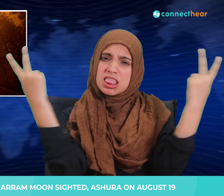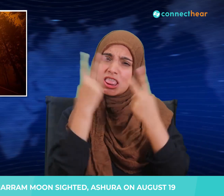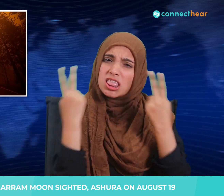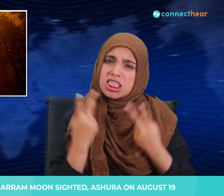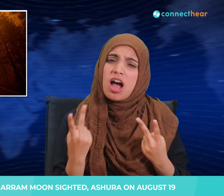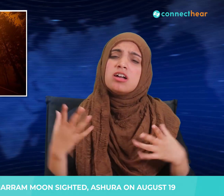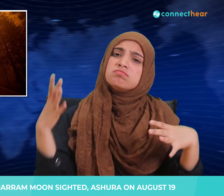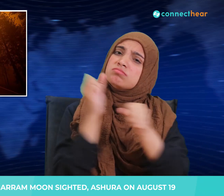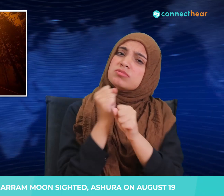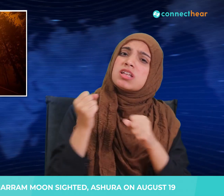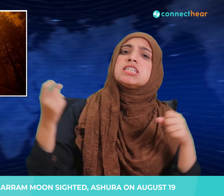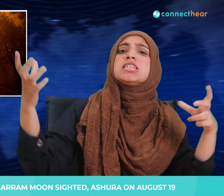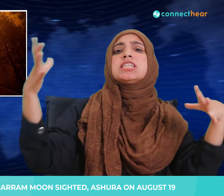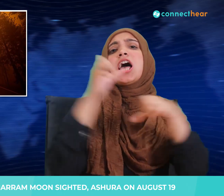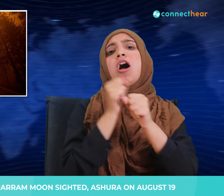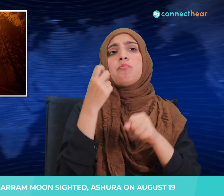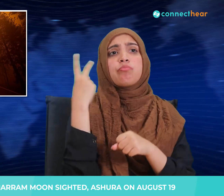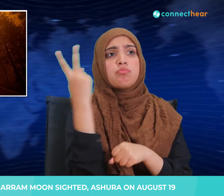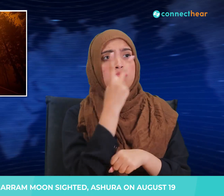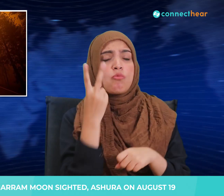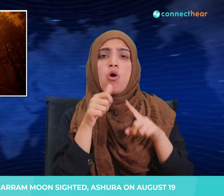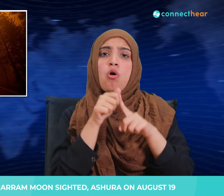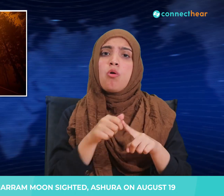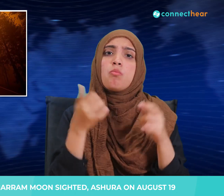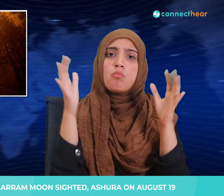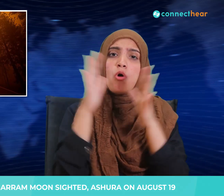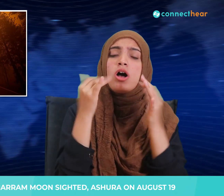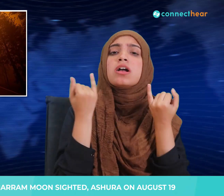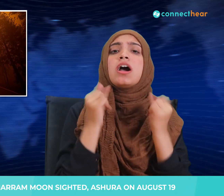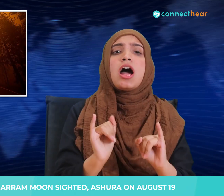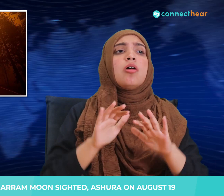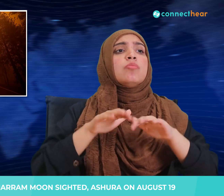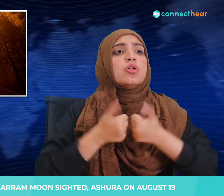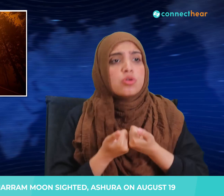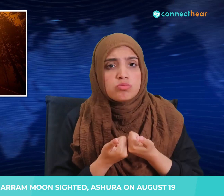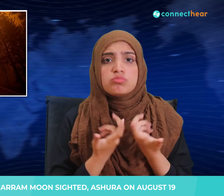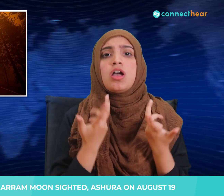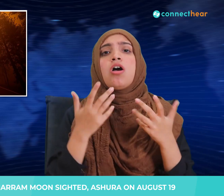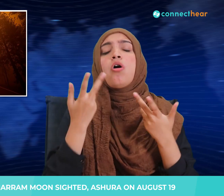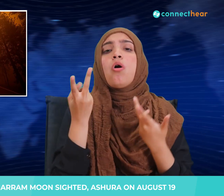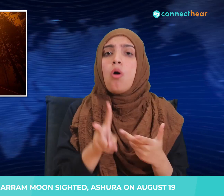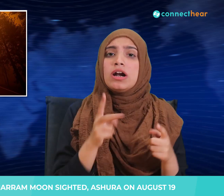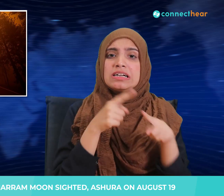yet of how climate change is altering the natural world and what could still be ahead.